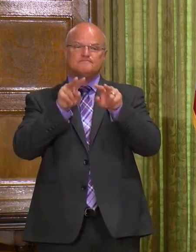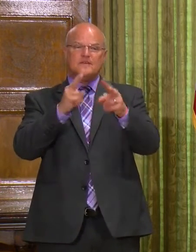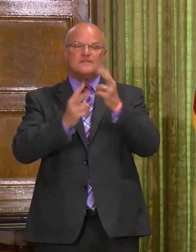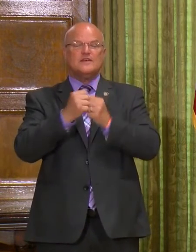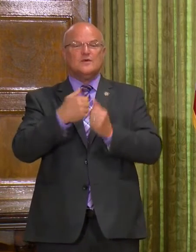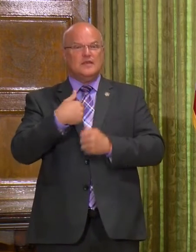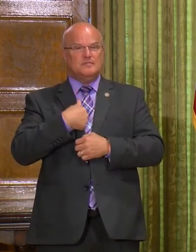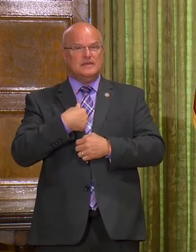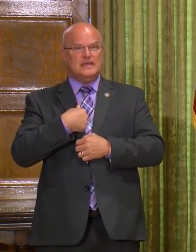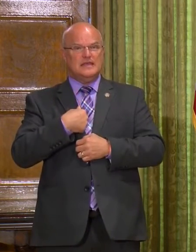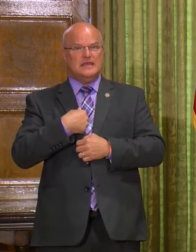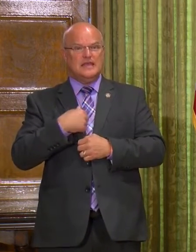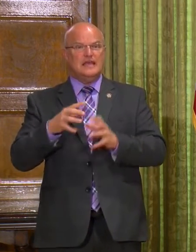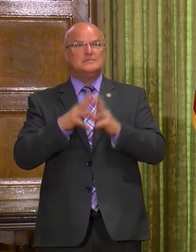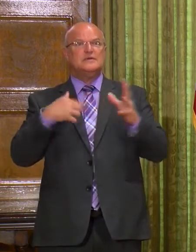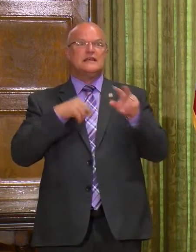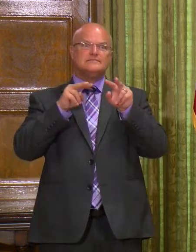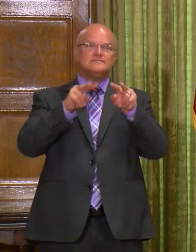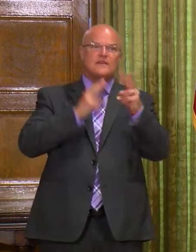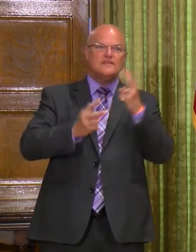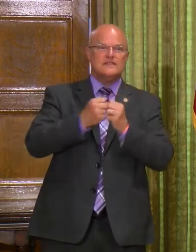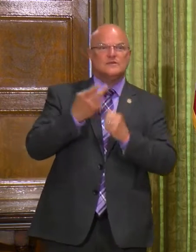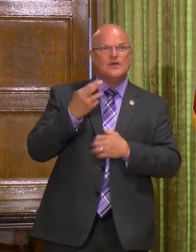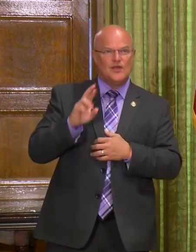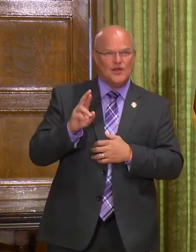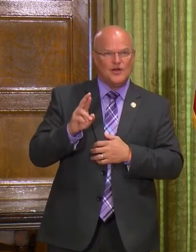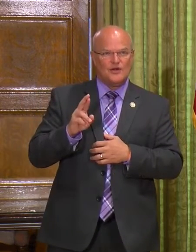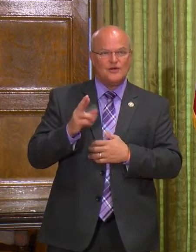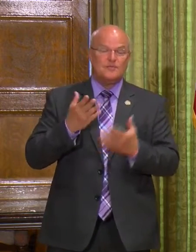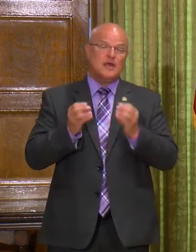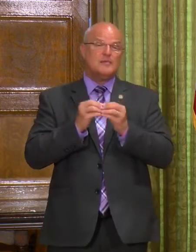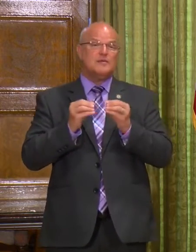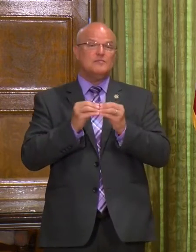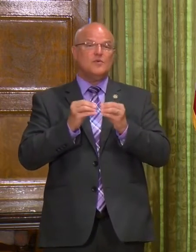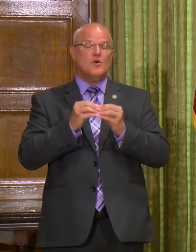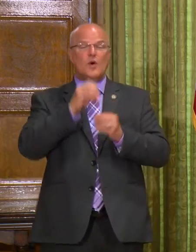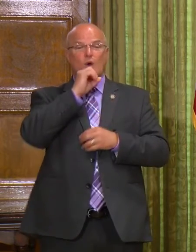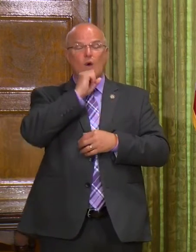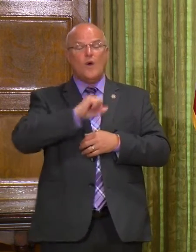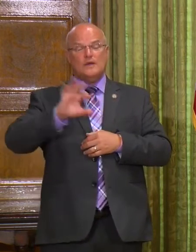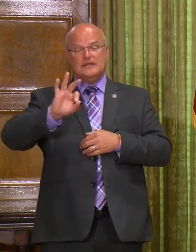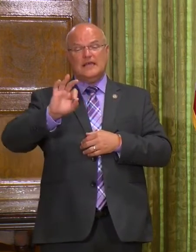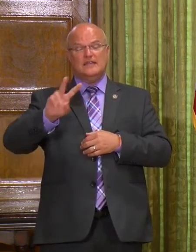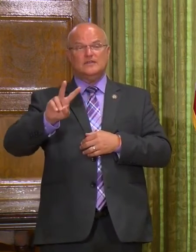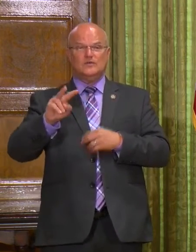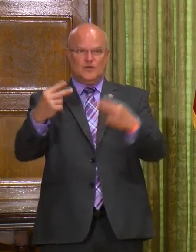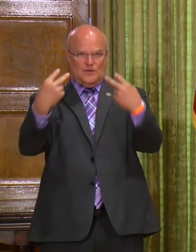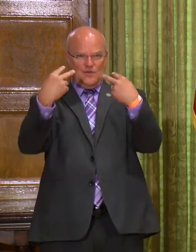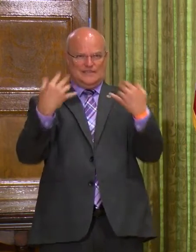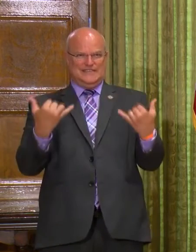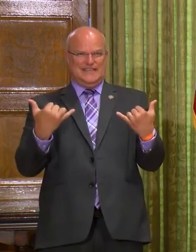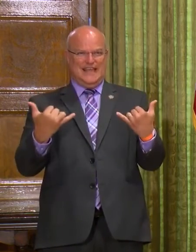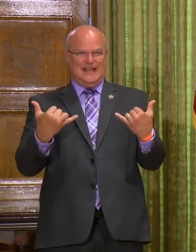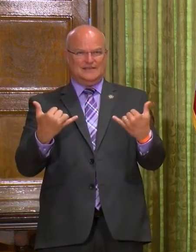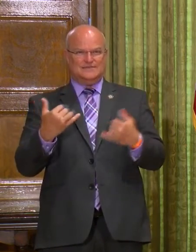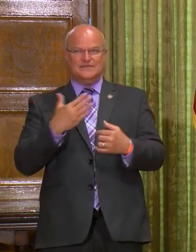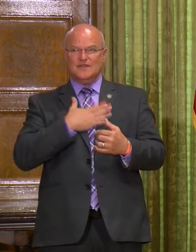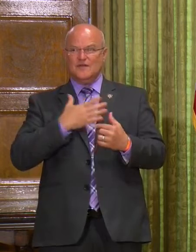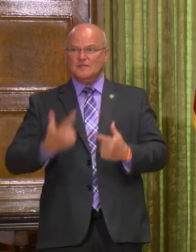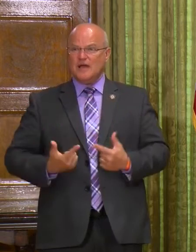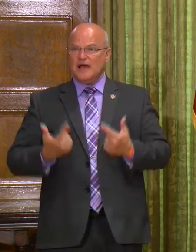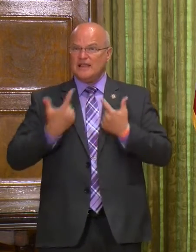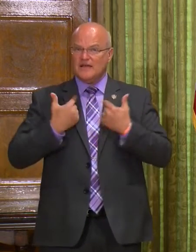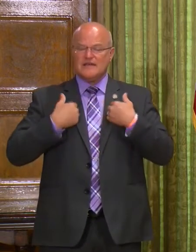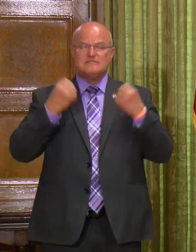visiting with me at least as much as I look forward to visiting with her, if not more. She's 92 and watching now. Throughout my own life, I've